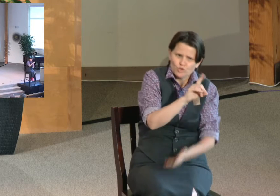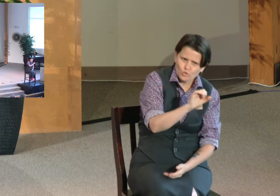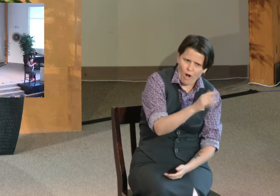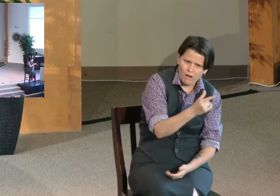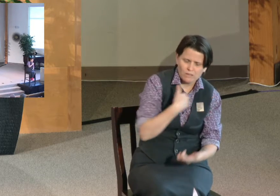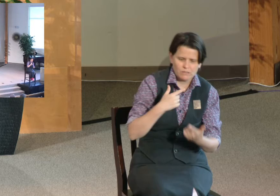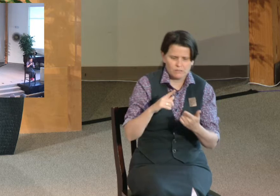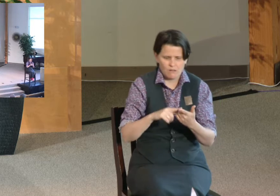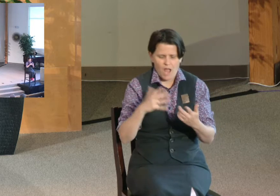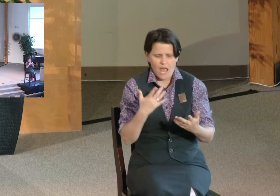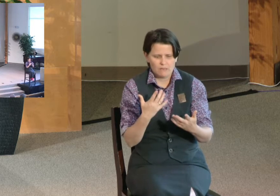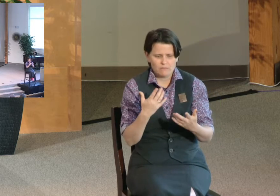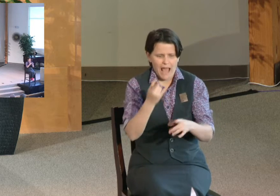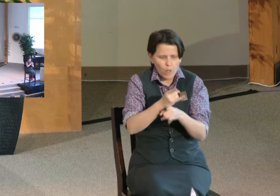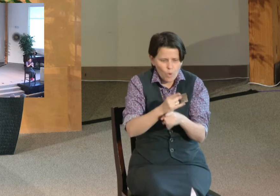of age.